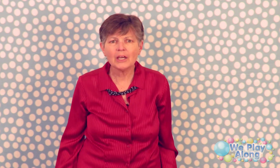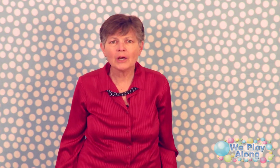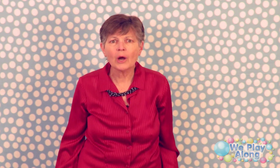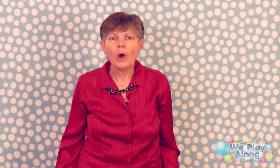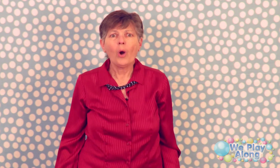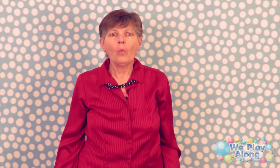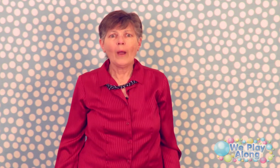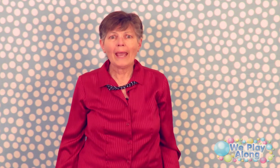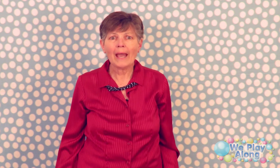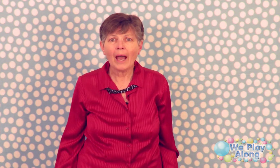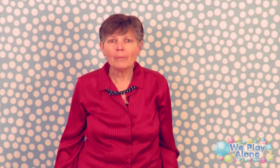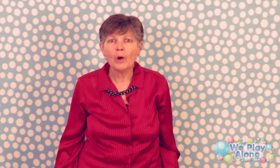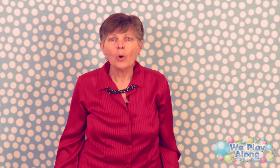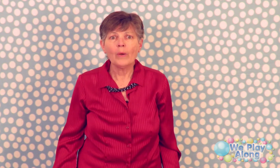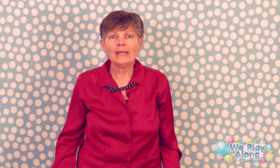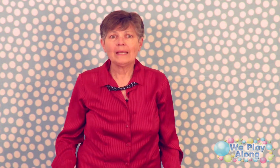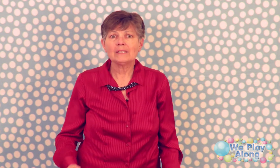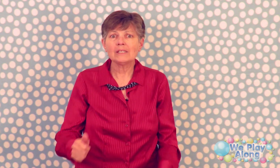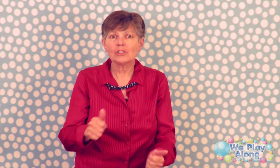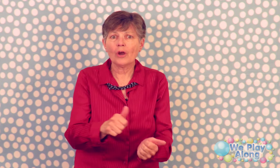"Deer, wake up. We need to start